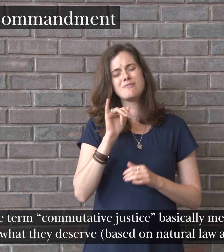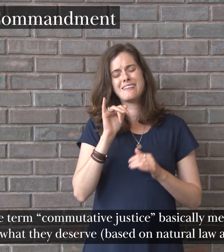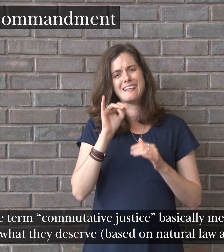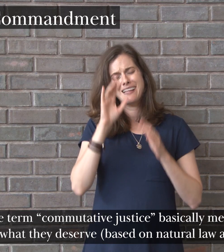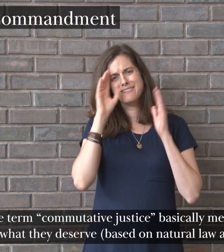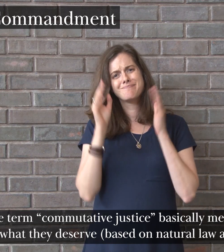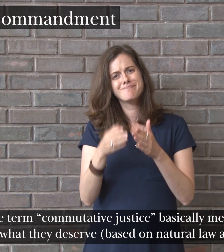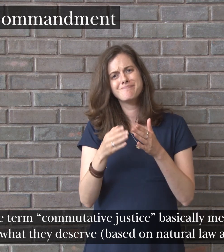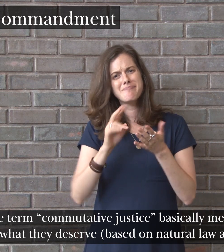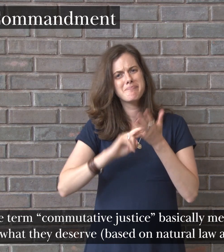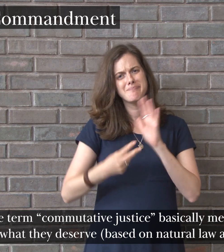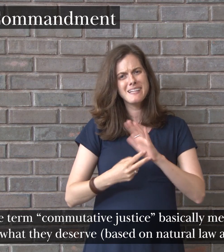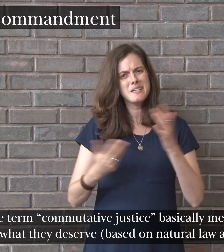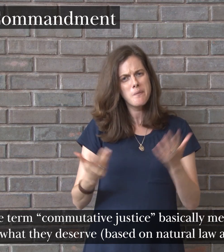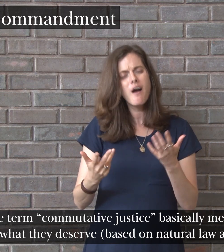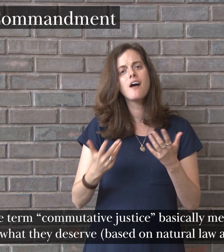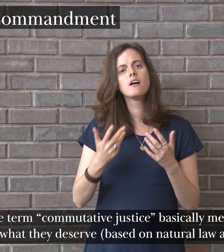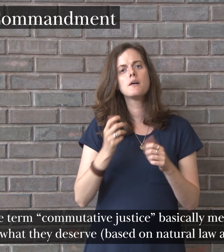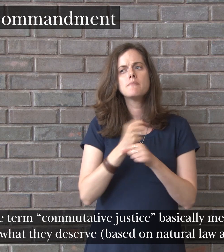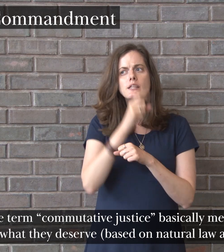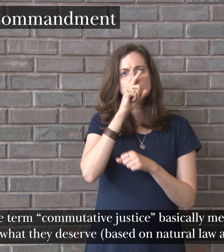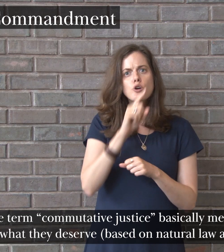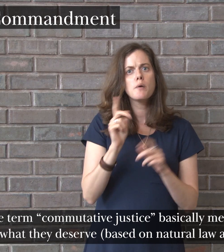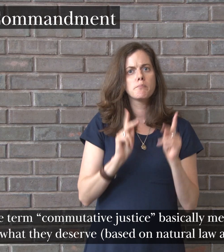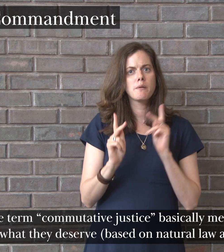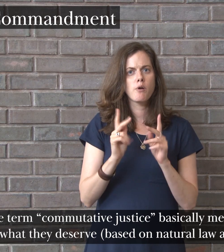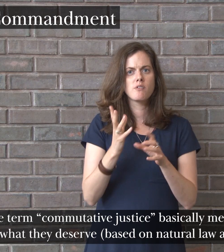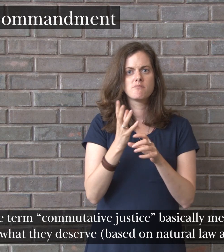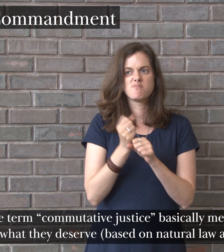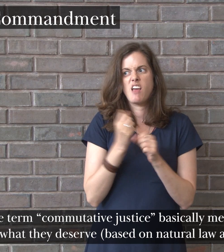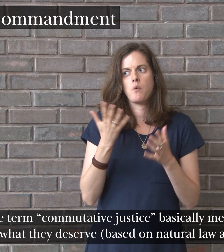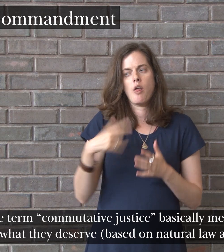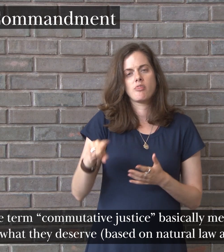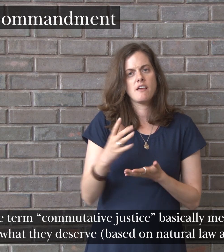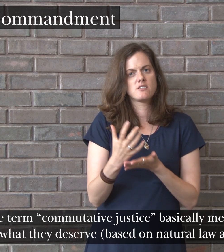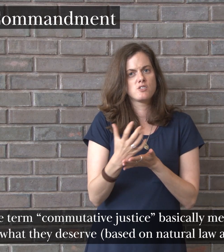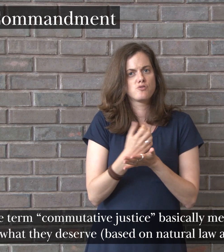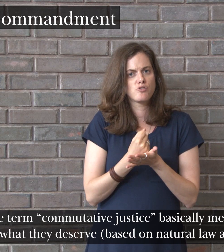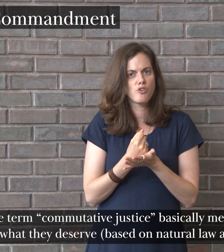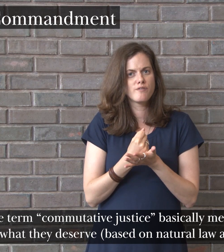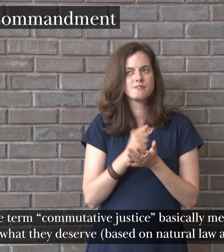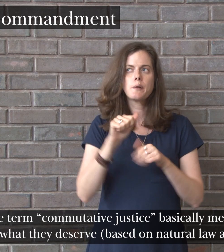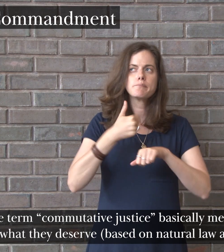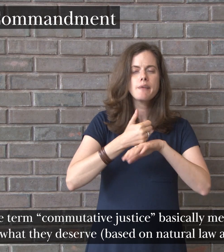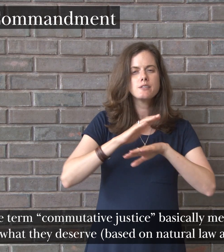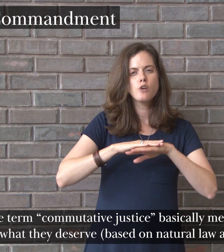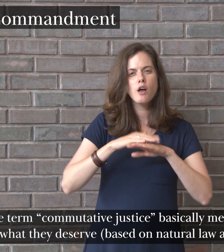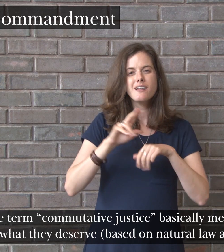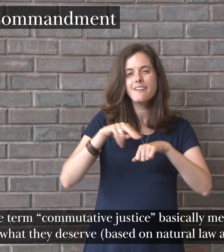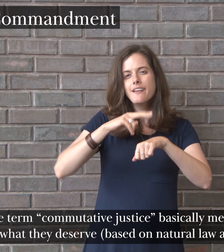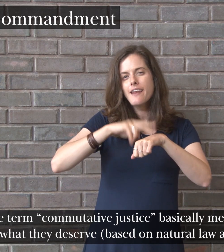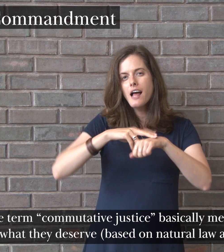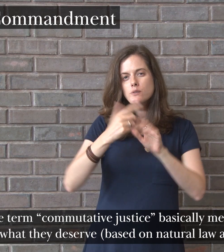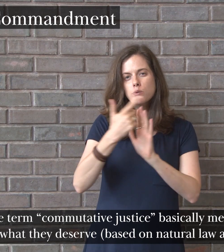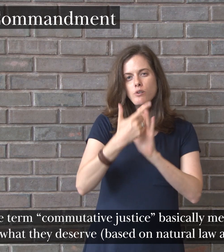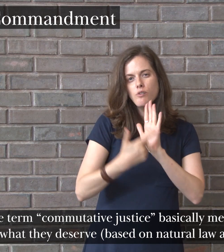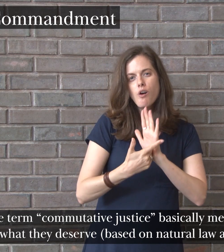basically means making sure people get what they deserve based on natural law and God-given